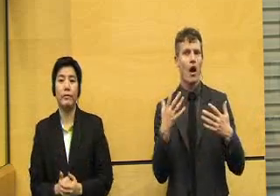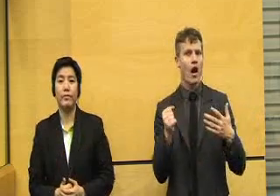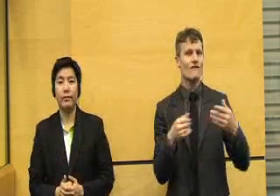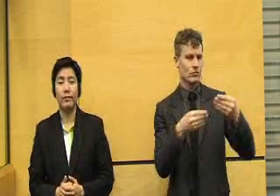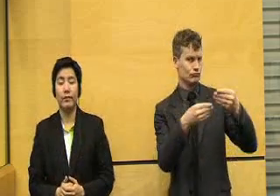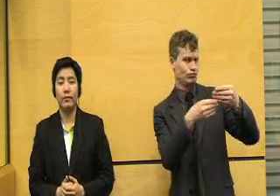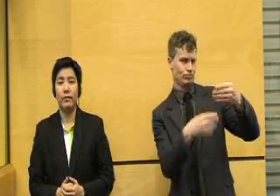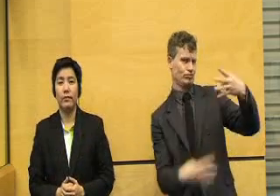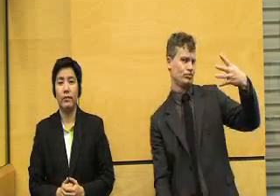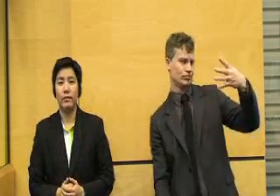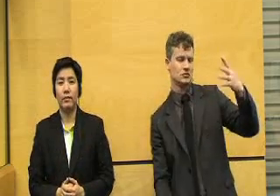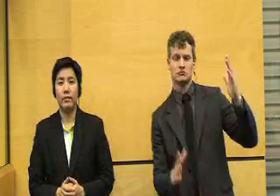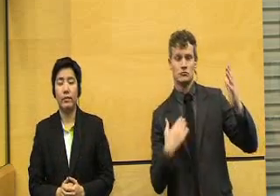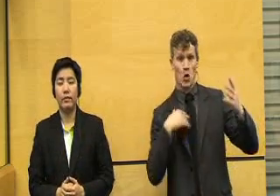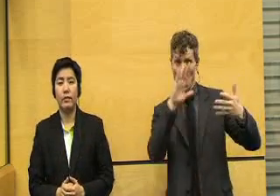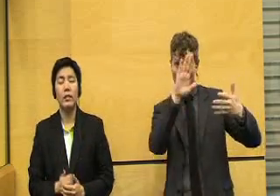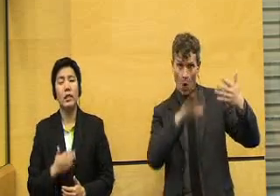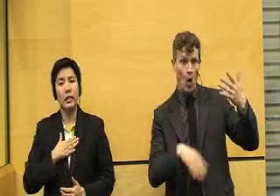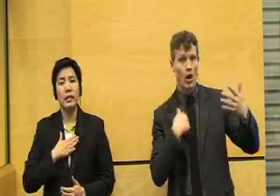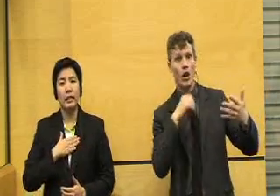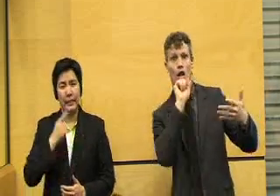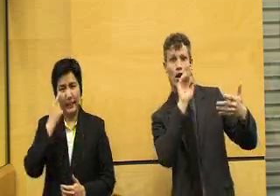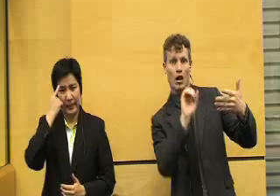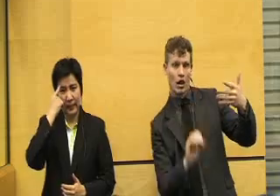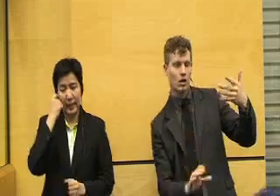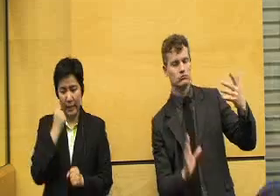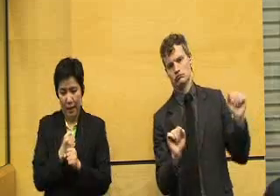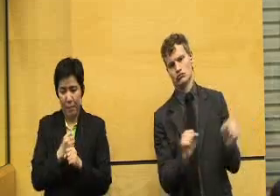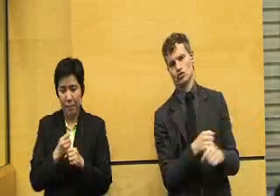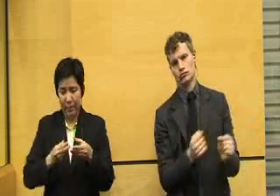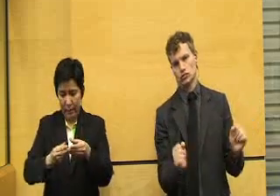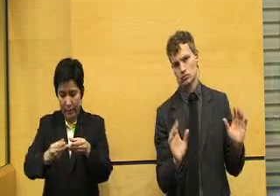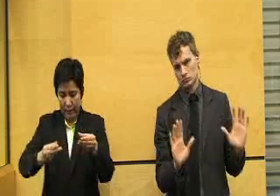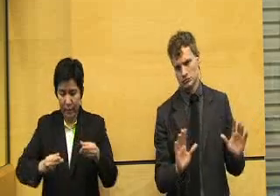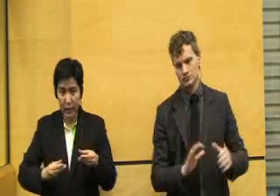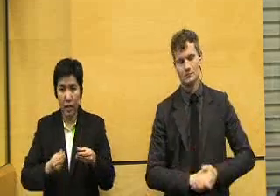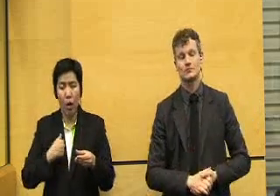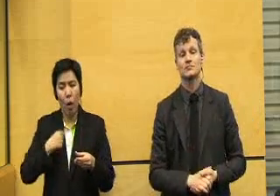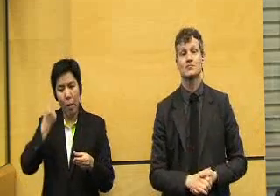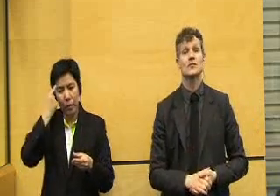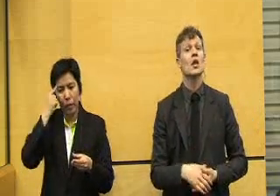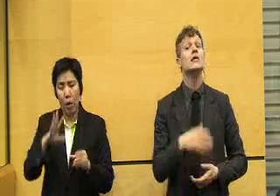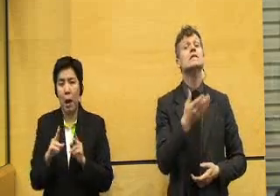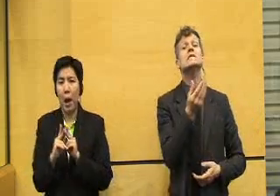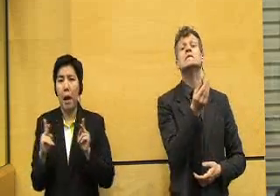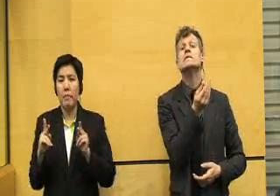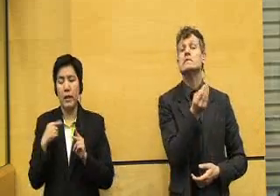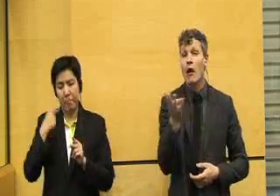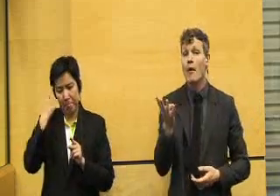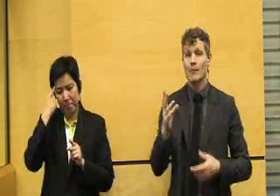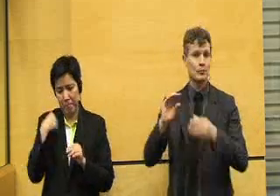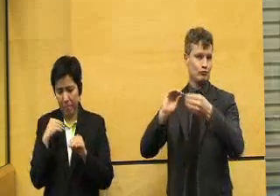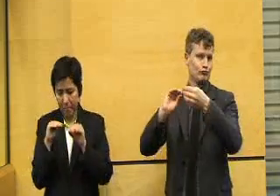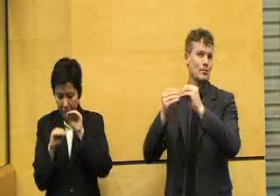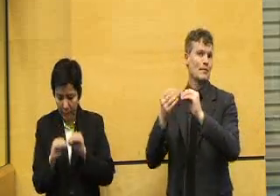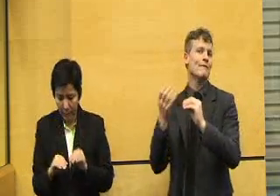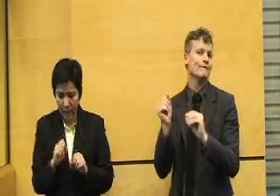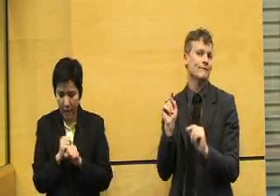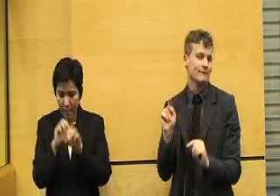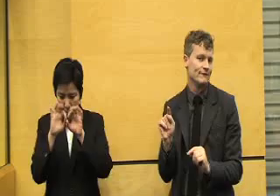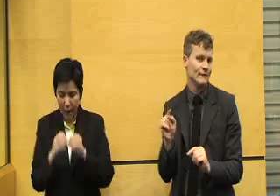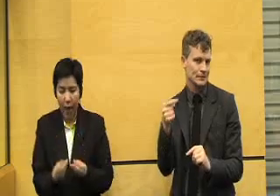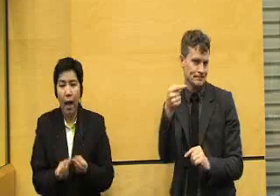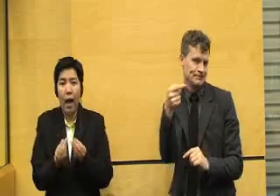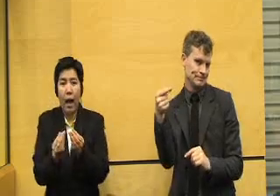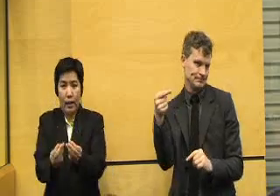concluding observations. I'd like to draw attention to some key issues in this dialogue.